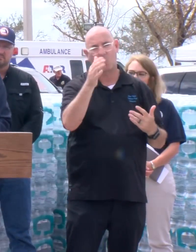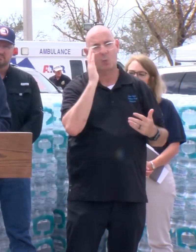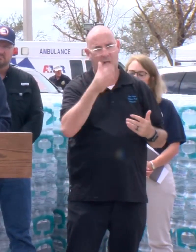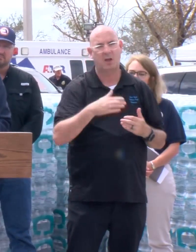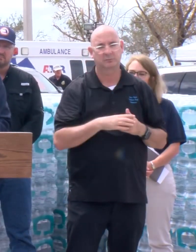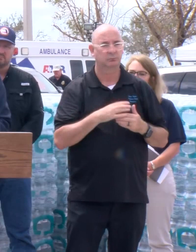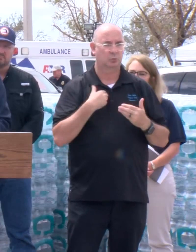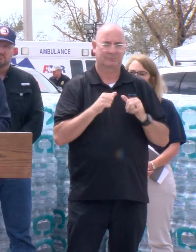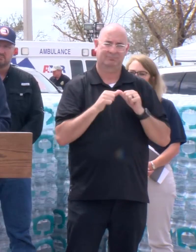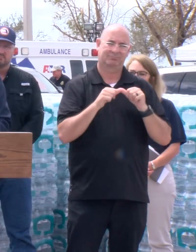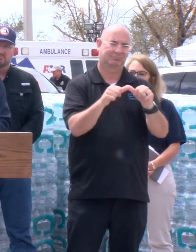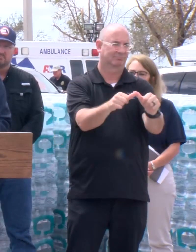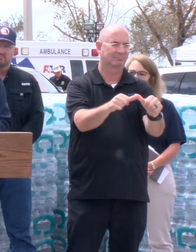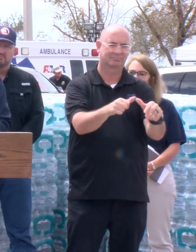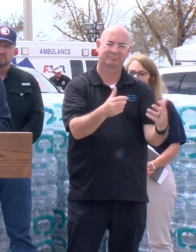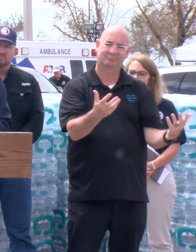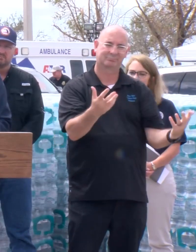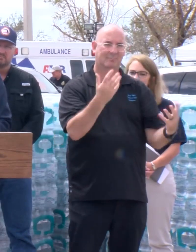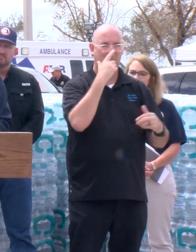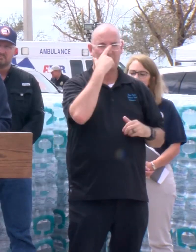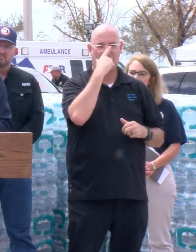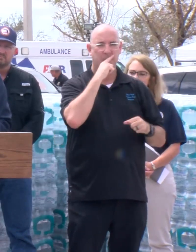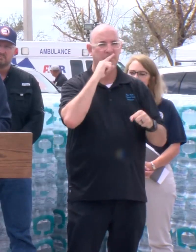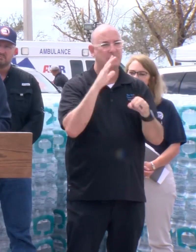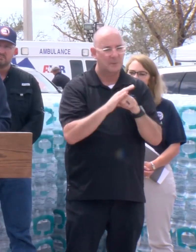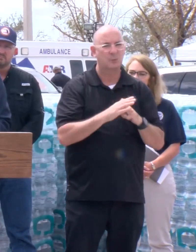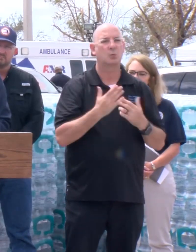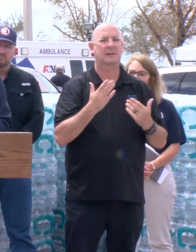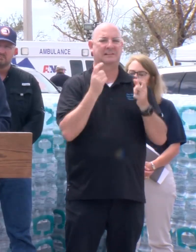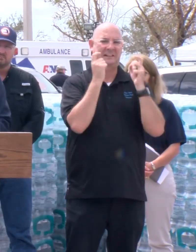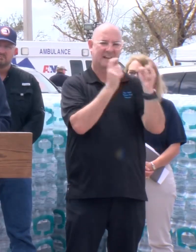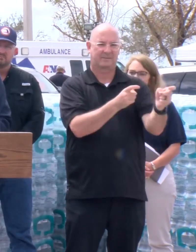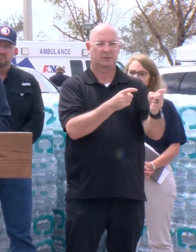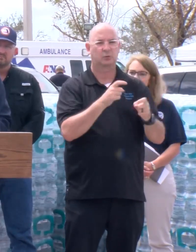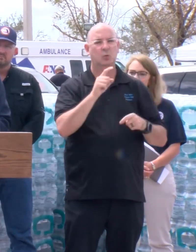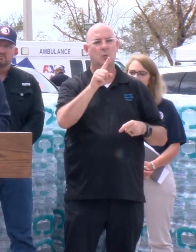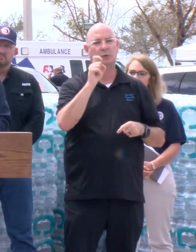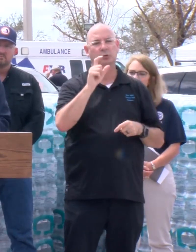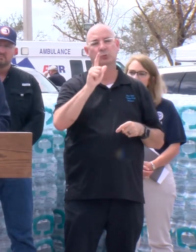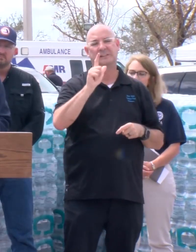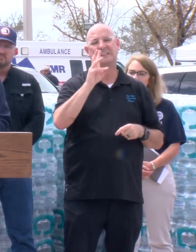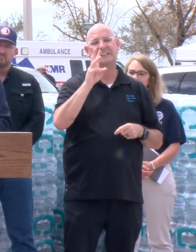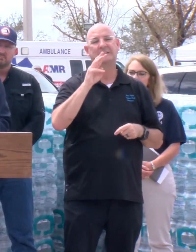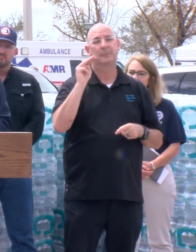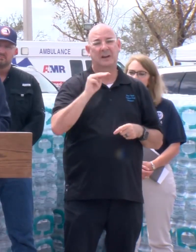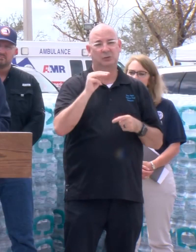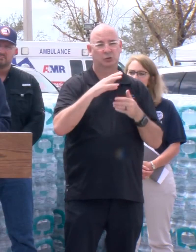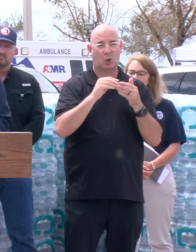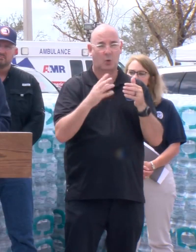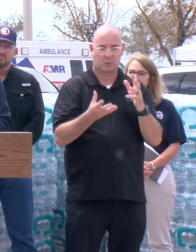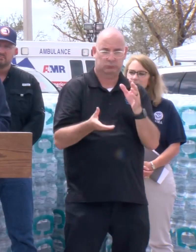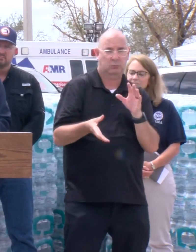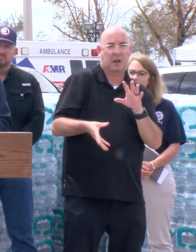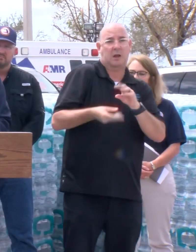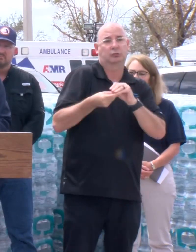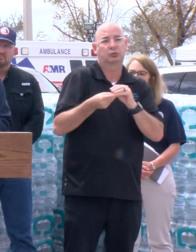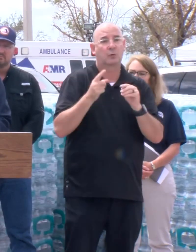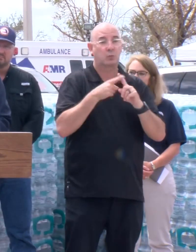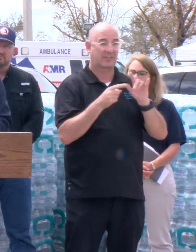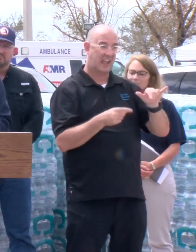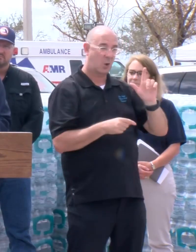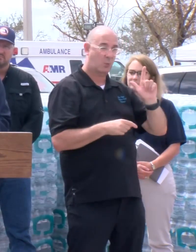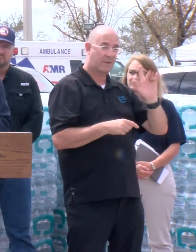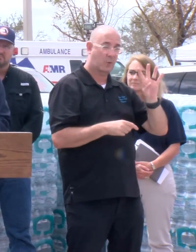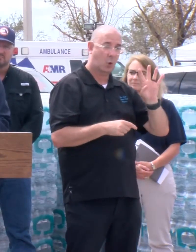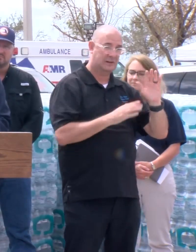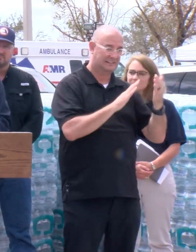I'm announcing that we're awarding an additional $126 million to 24 communities across the panhandle that